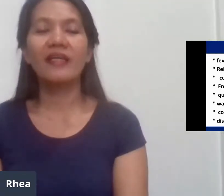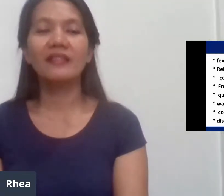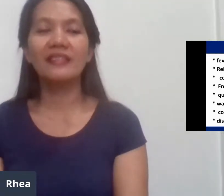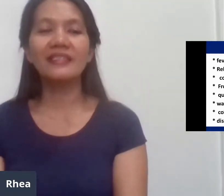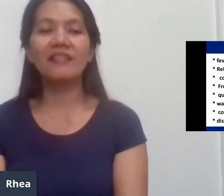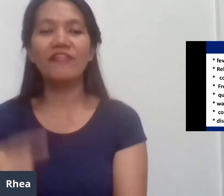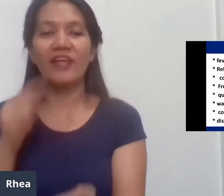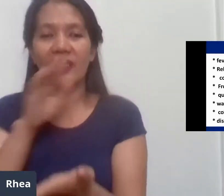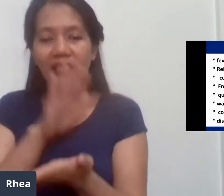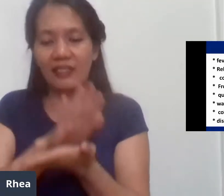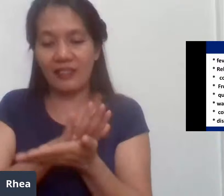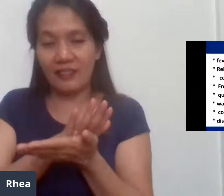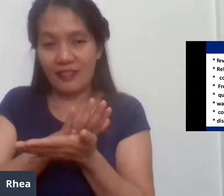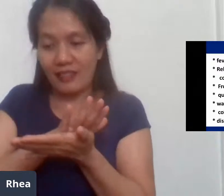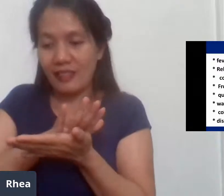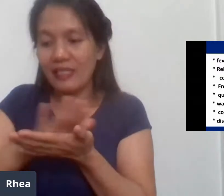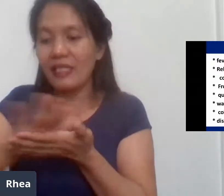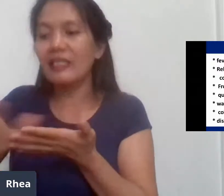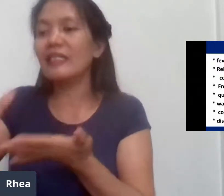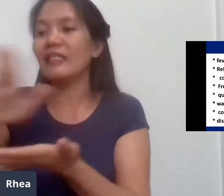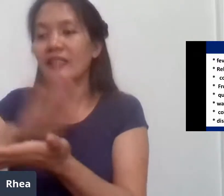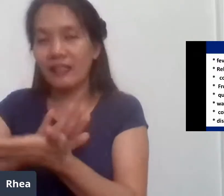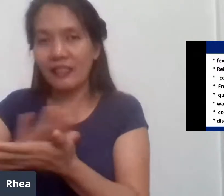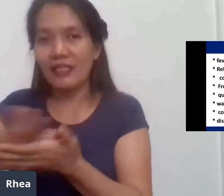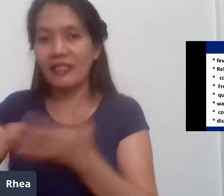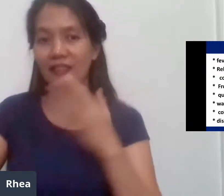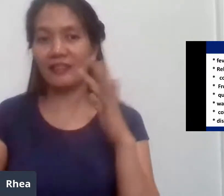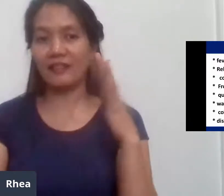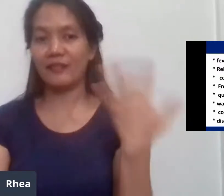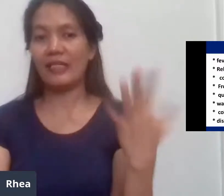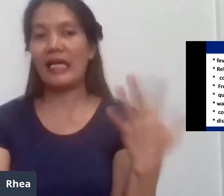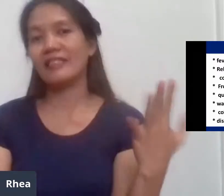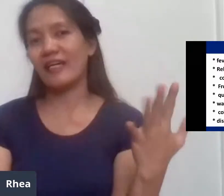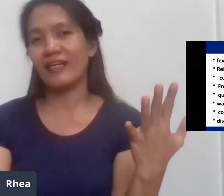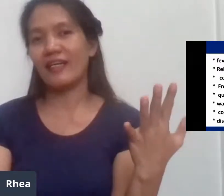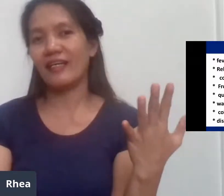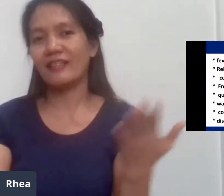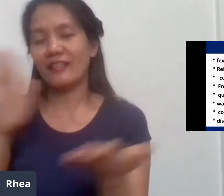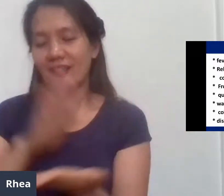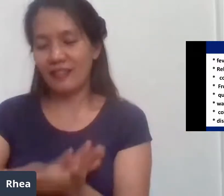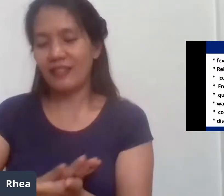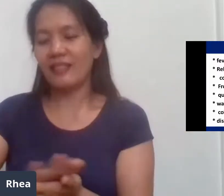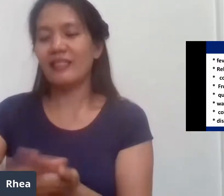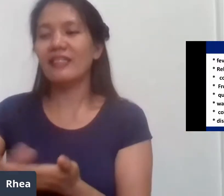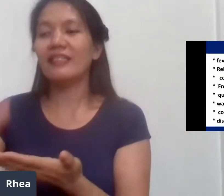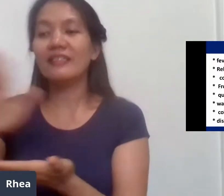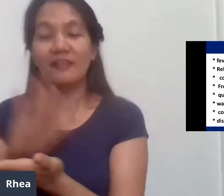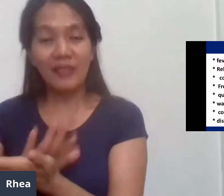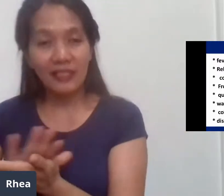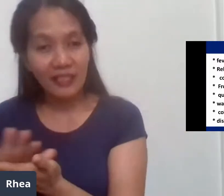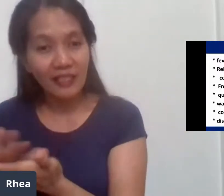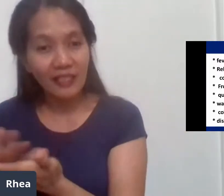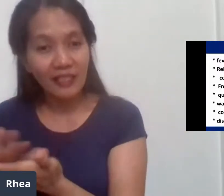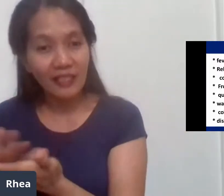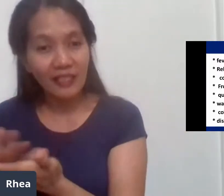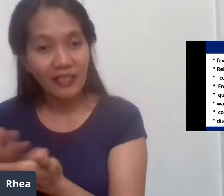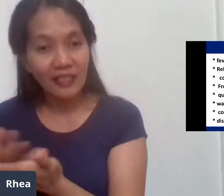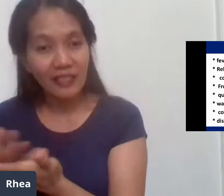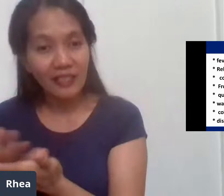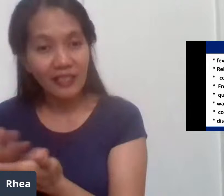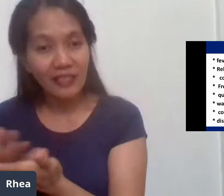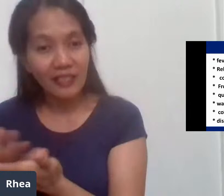Okay, colds. And disinfect. Clean, clean, wala na.